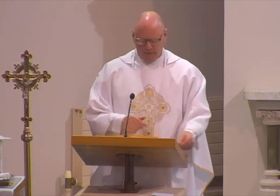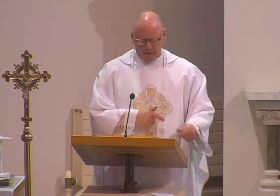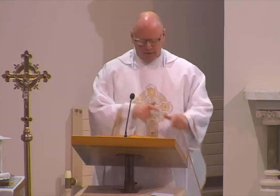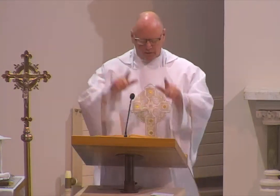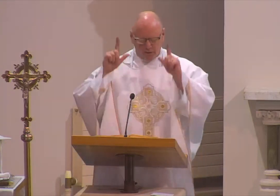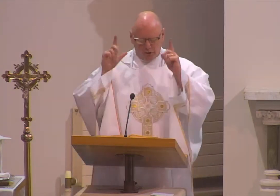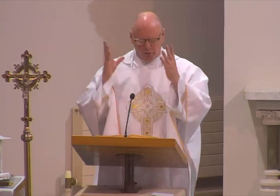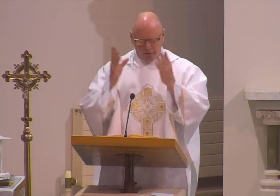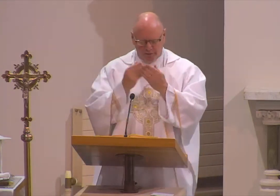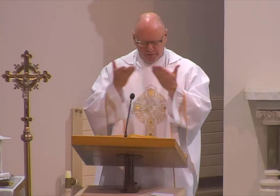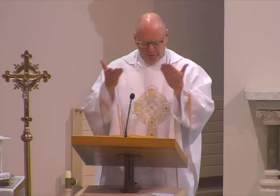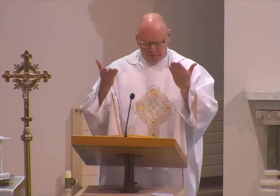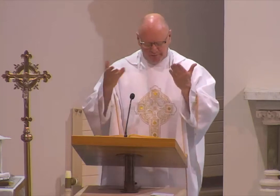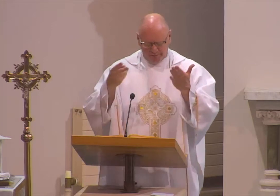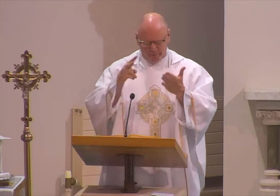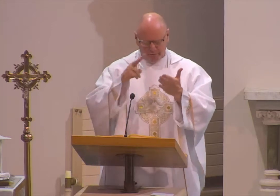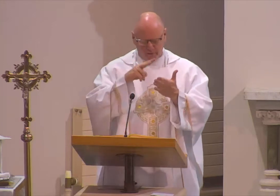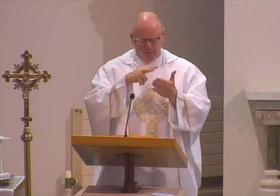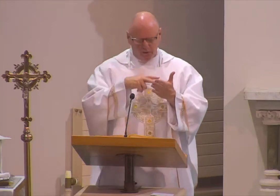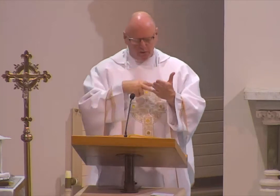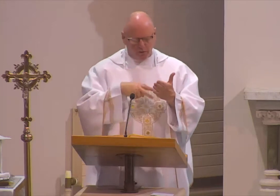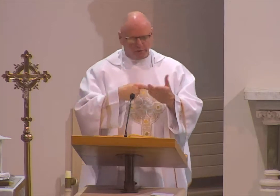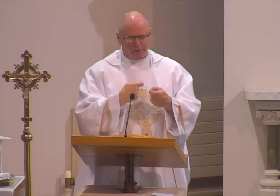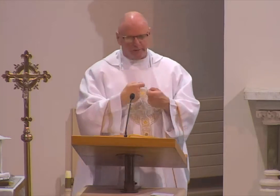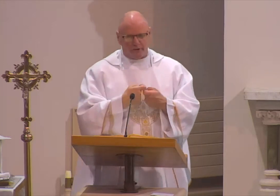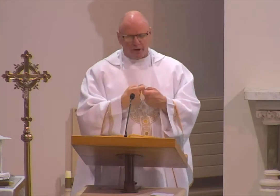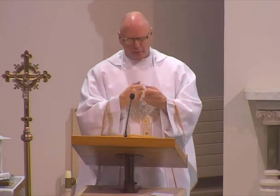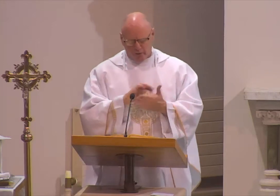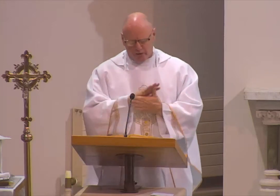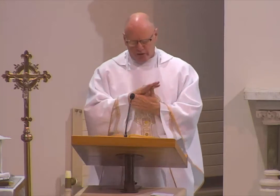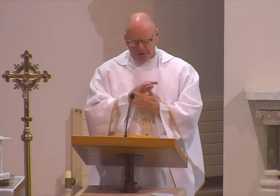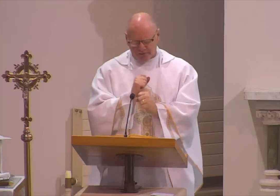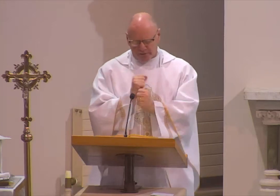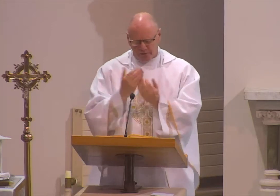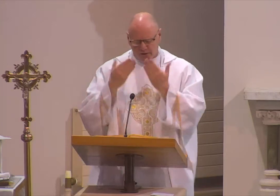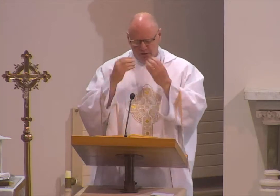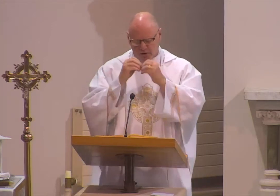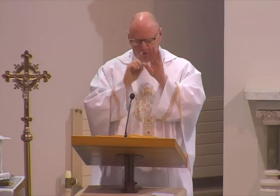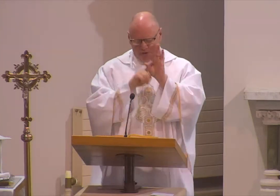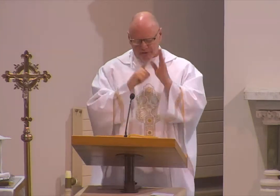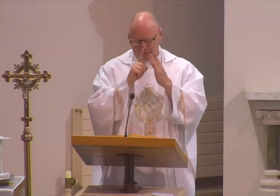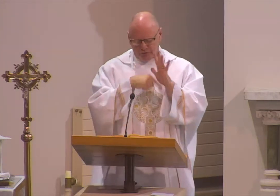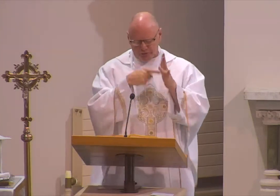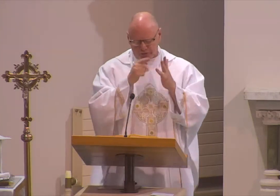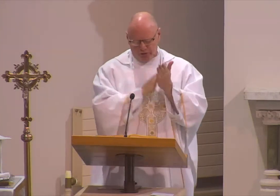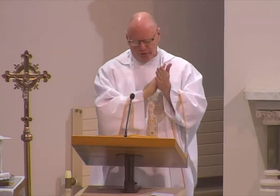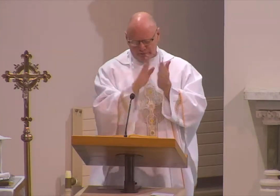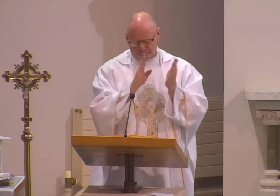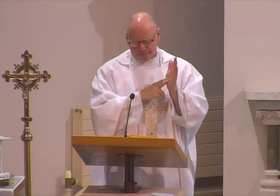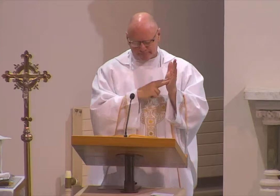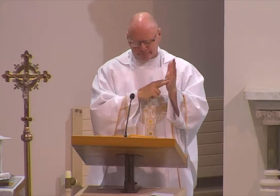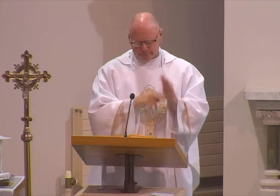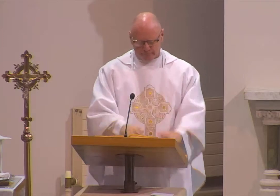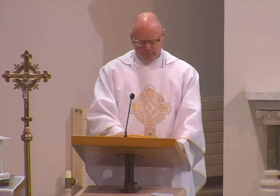The Lord be with you. A reading from the Holy Gospel according to John.